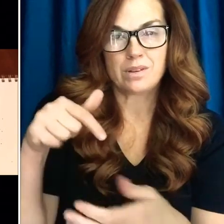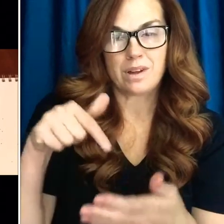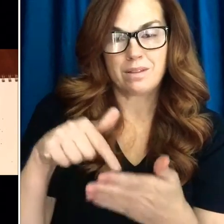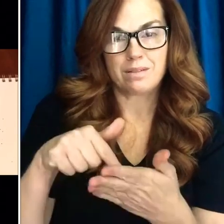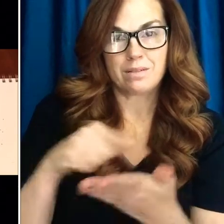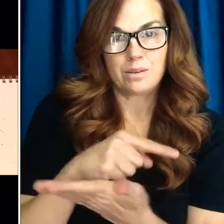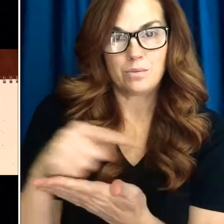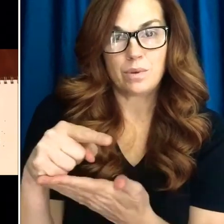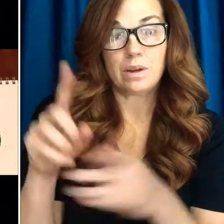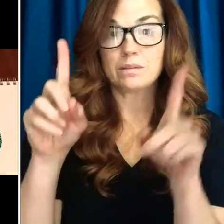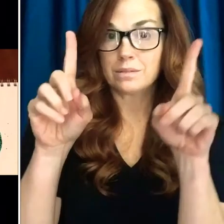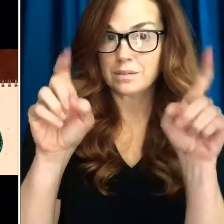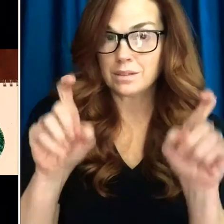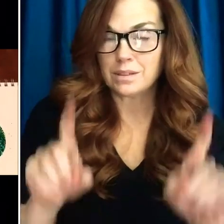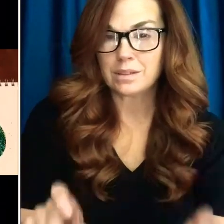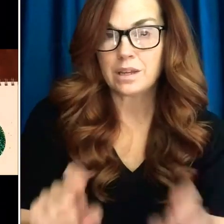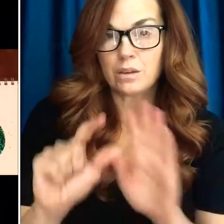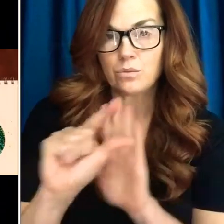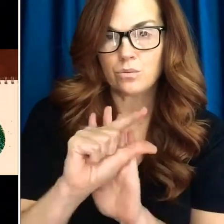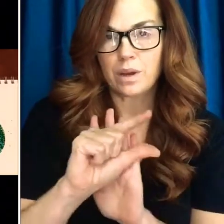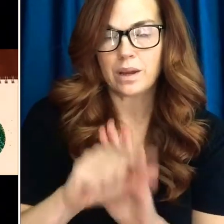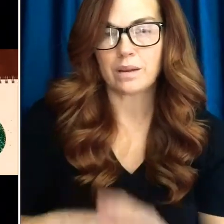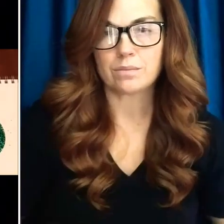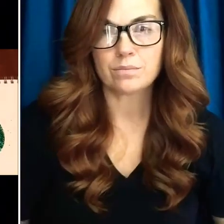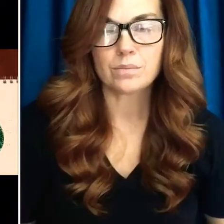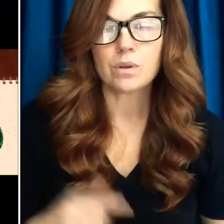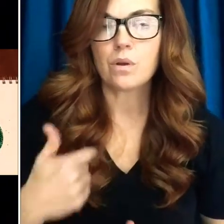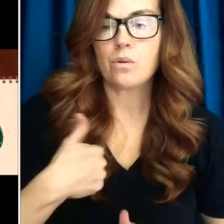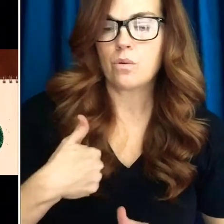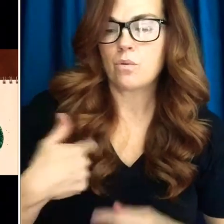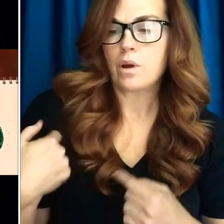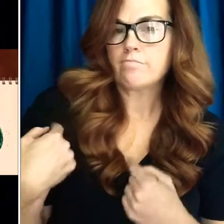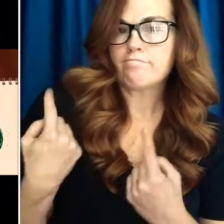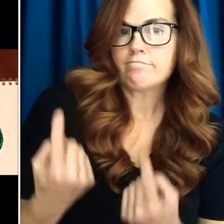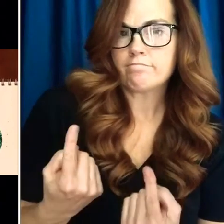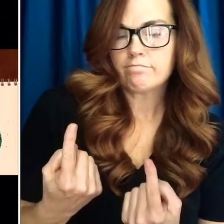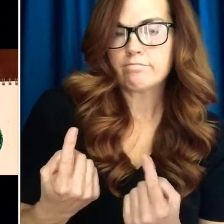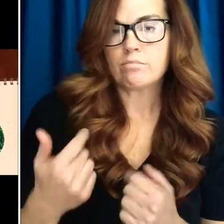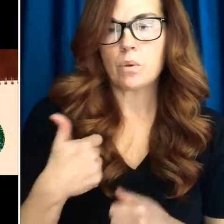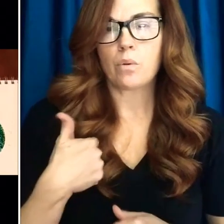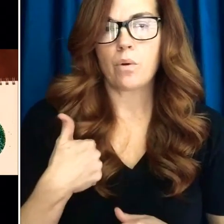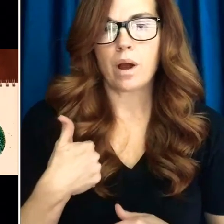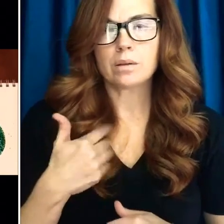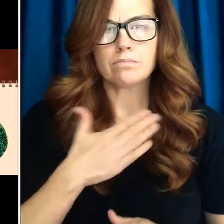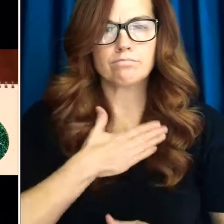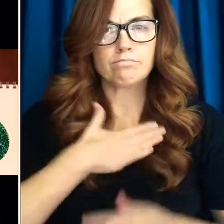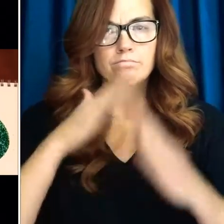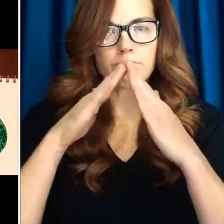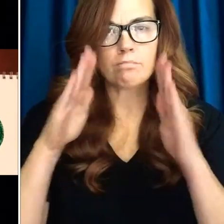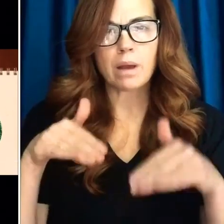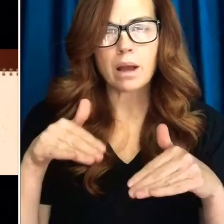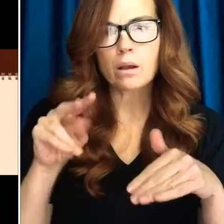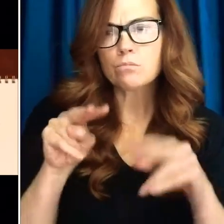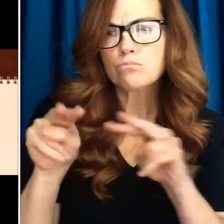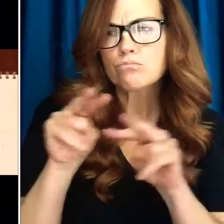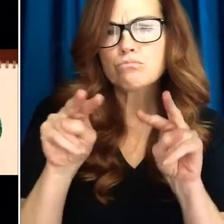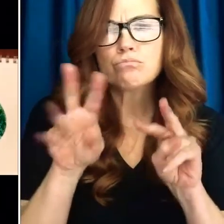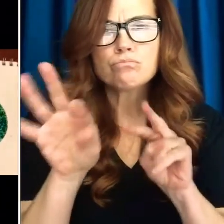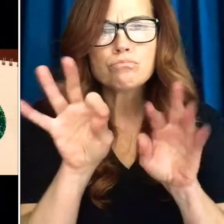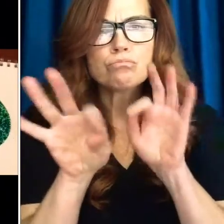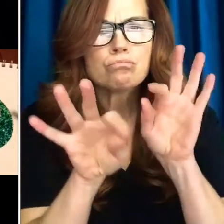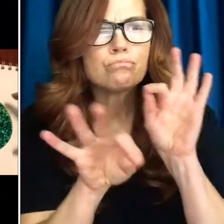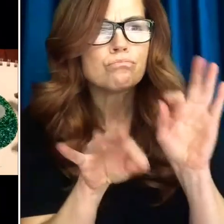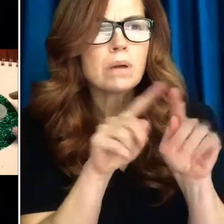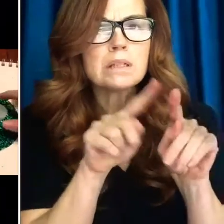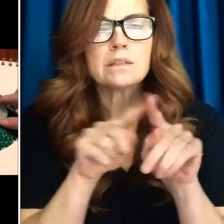All I have done so far is pull some materials from around my house that I might be using on it.